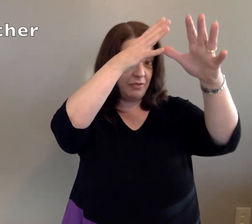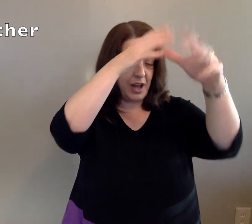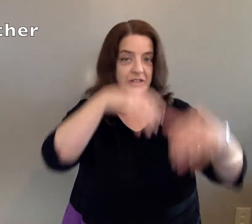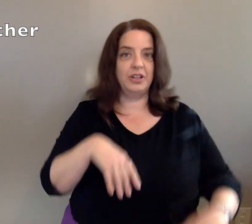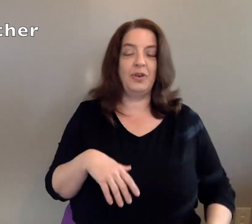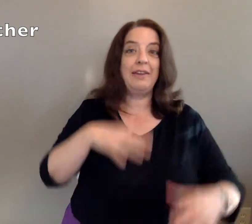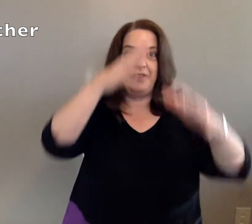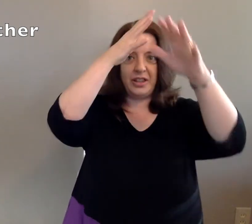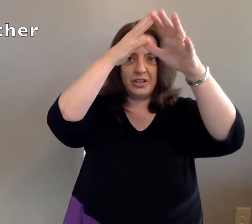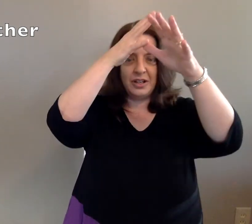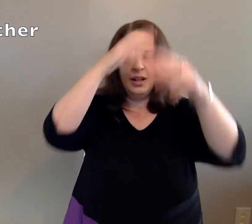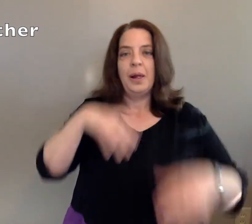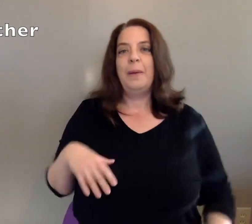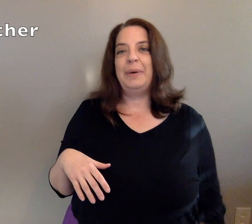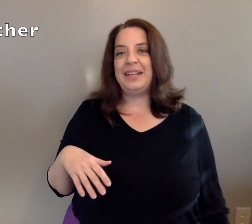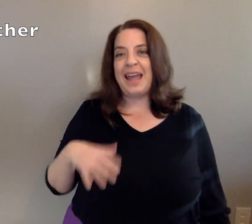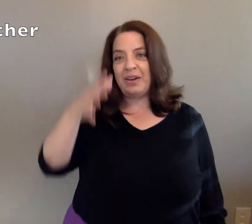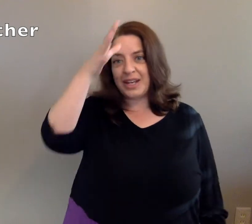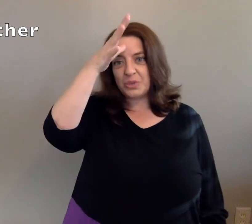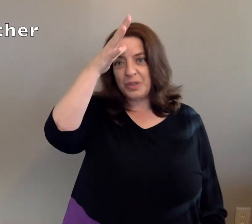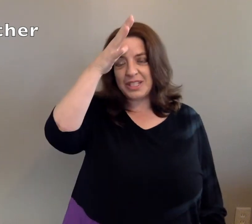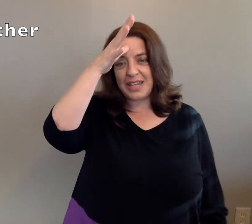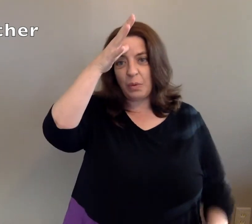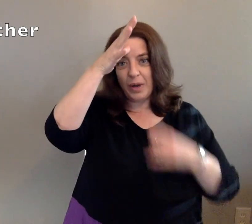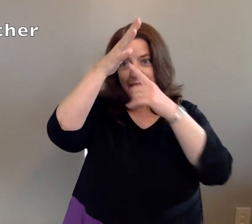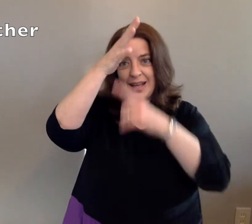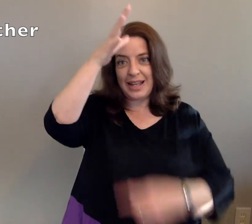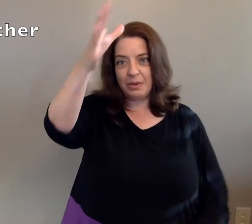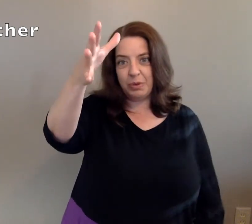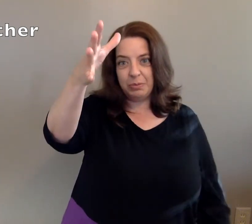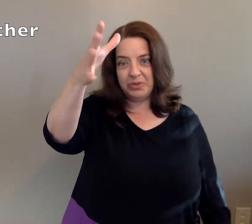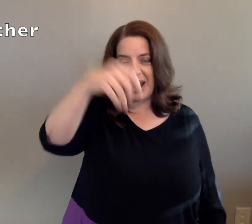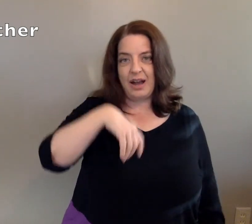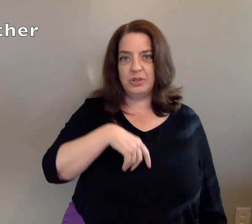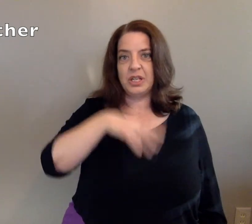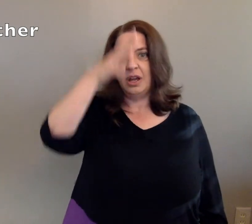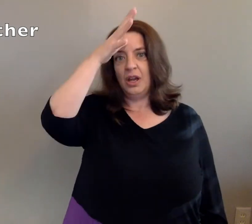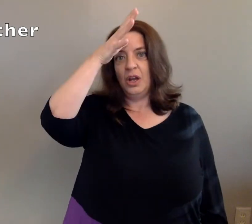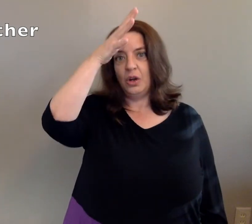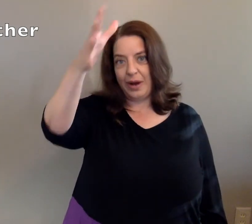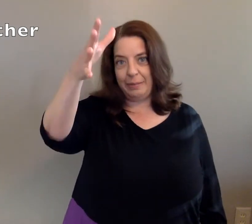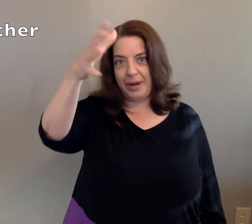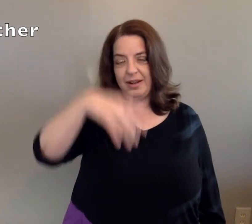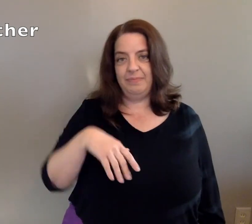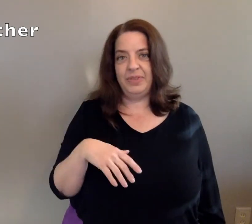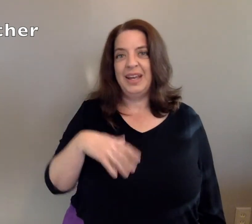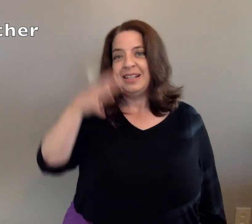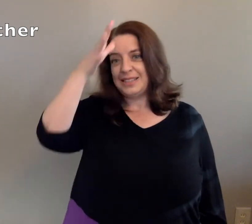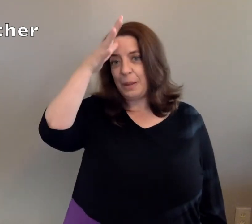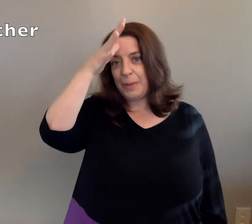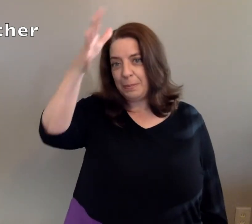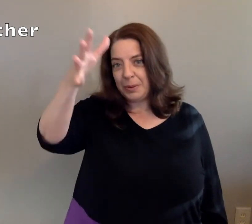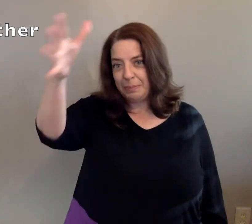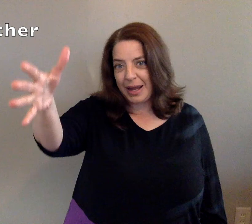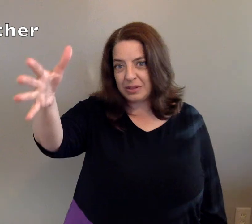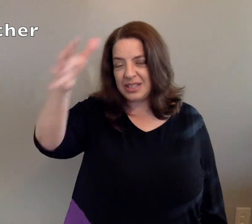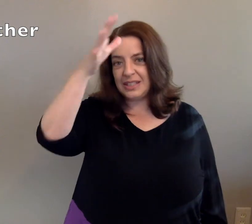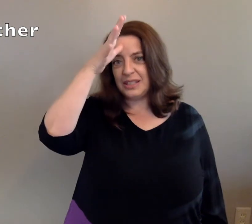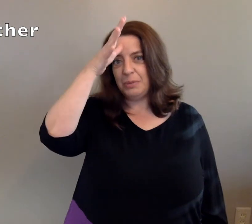father, grandfather. But nowadays we just take one hand and then we move it out, grandpa. Some people bounce it, some people